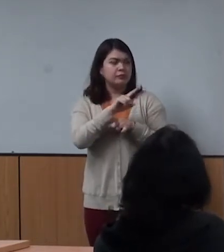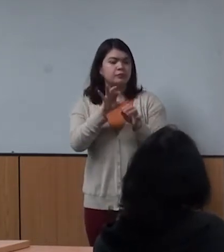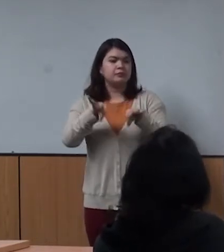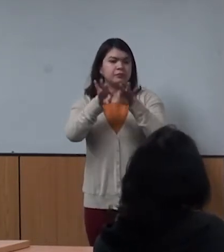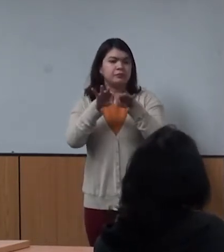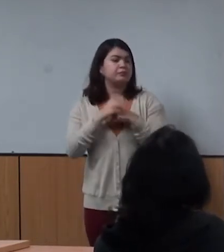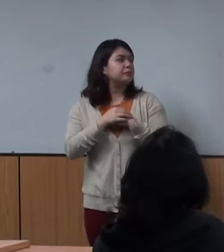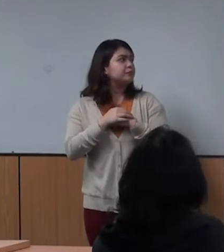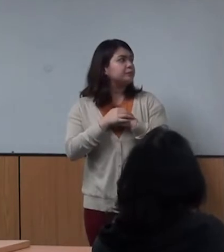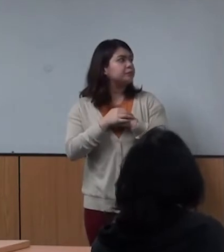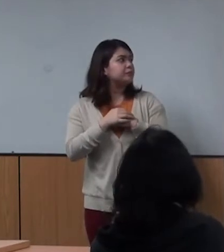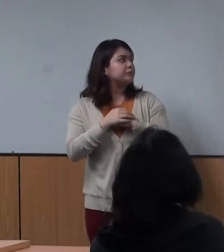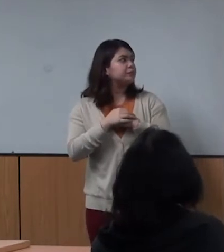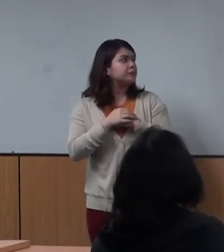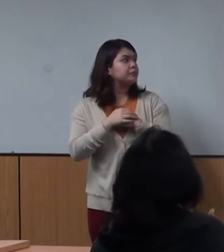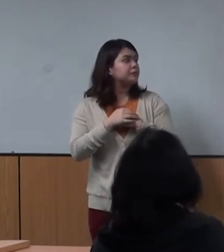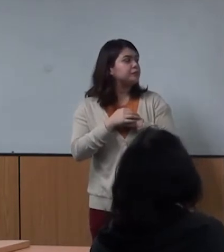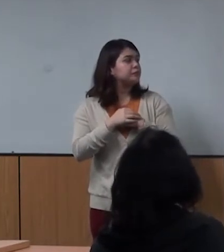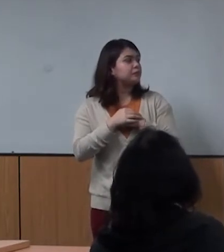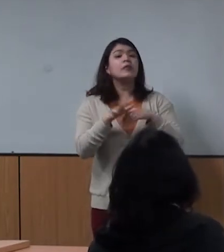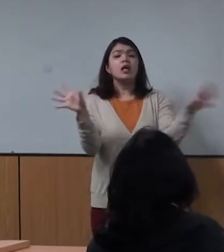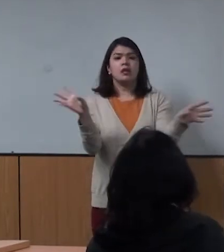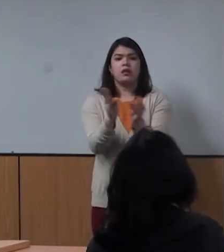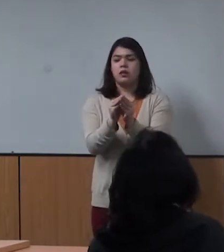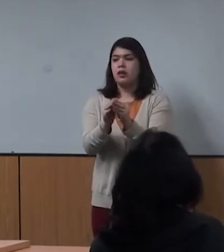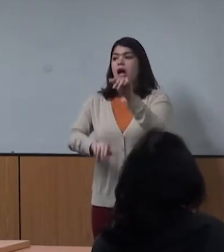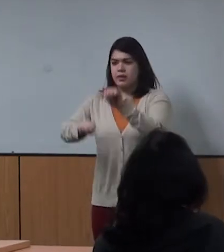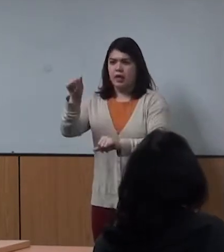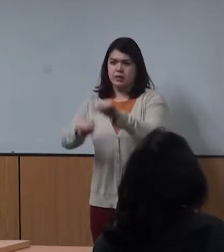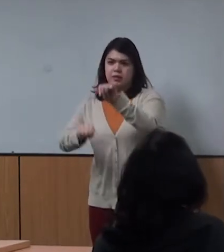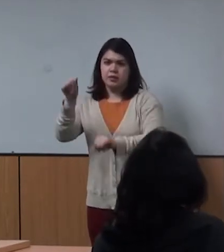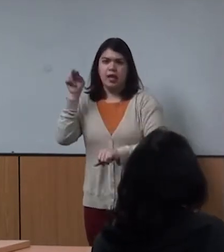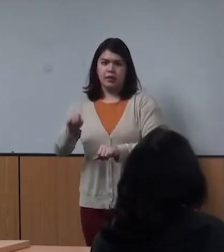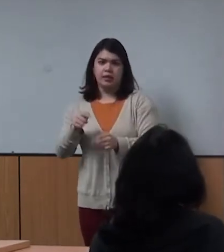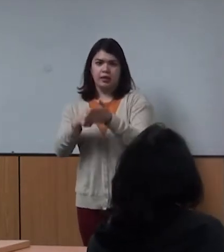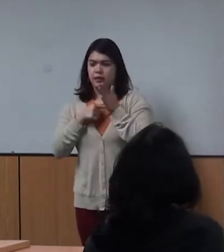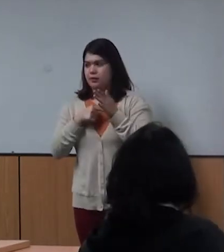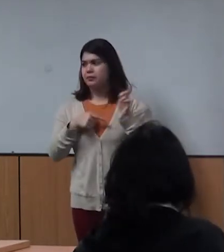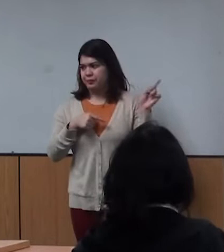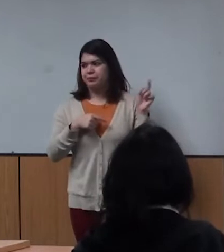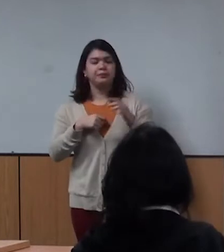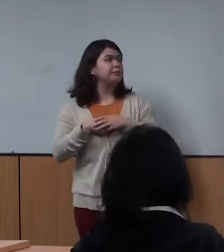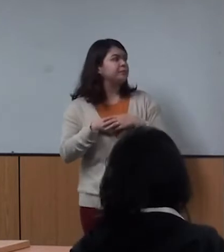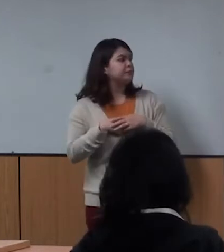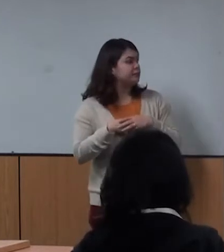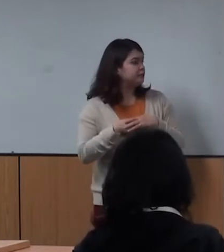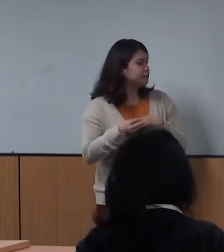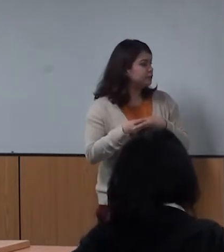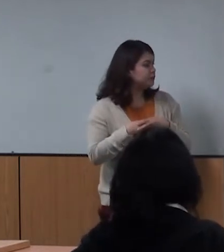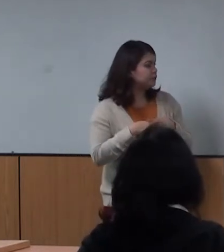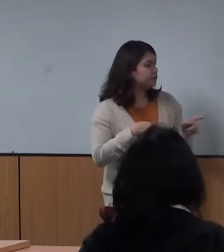the skills that are being assessed. So these skills are important for